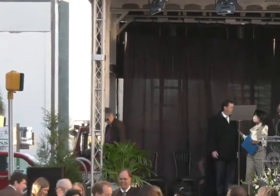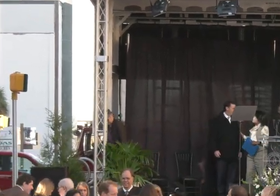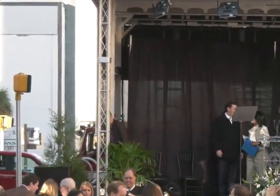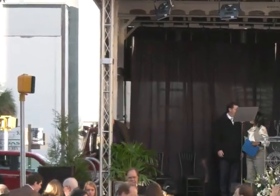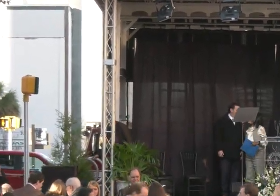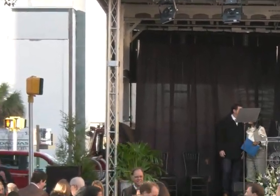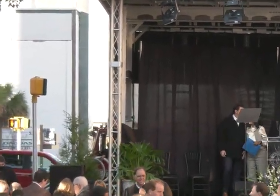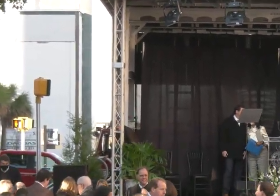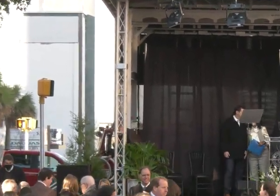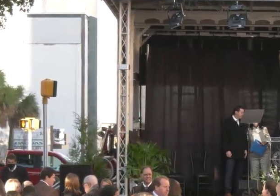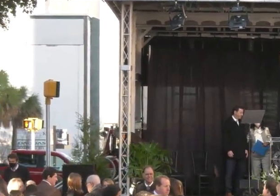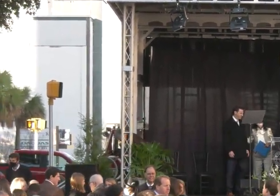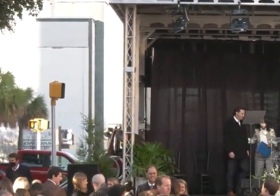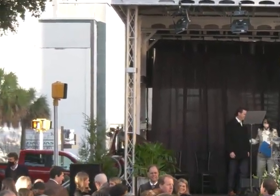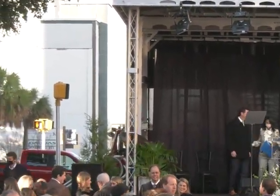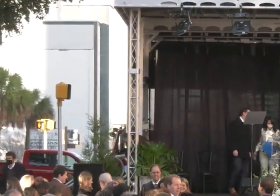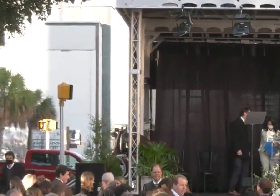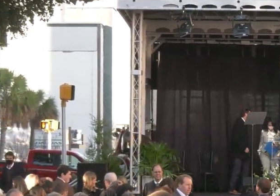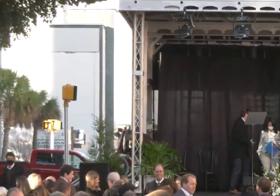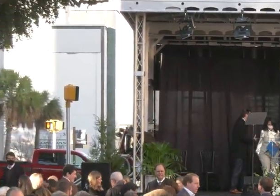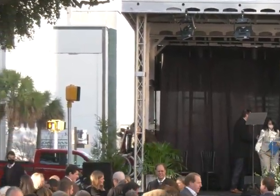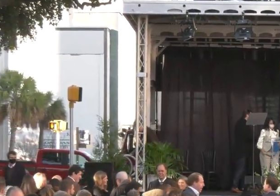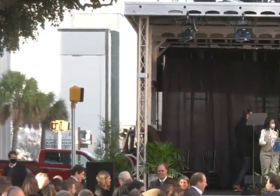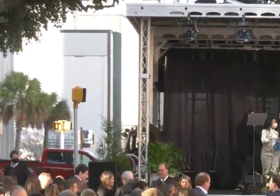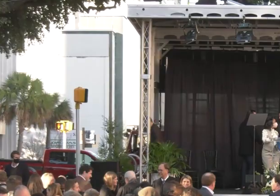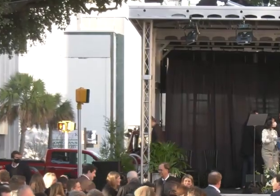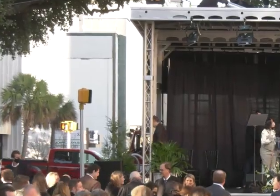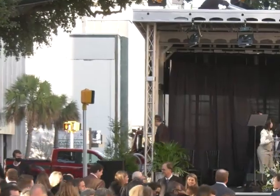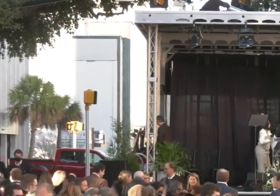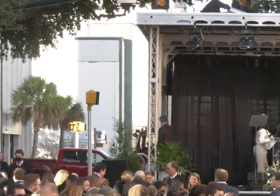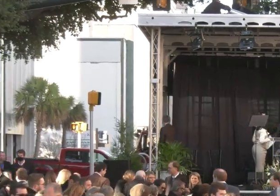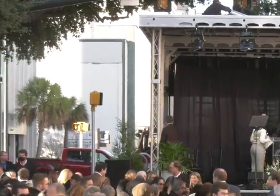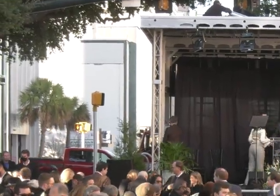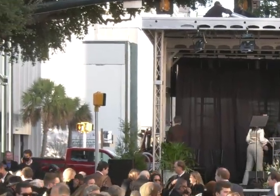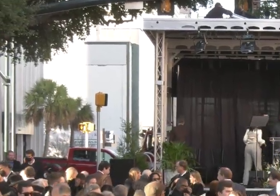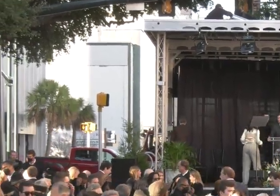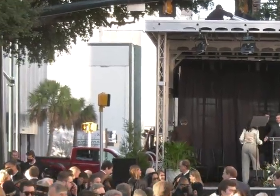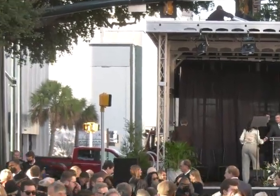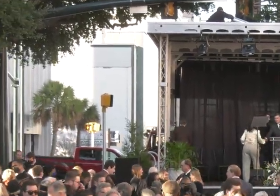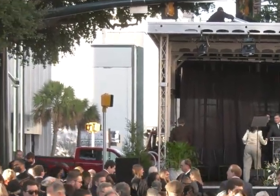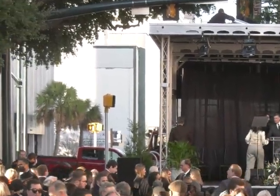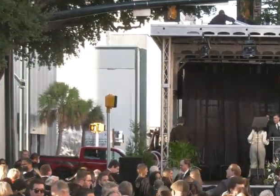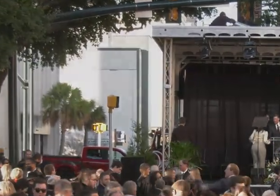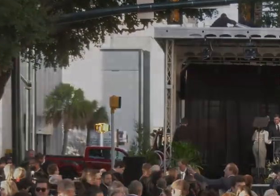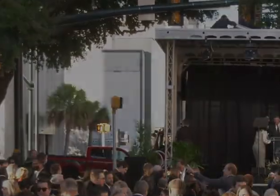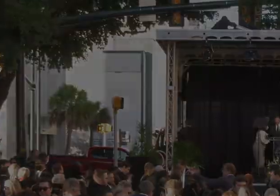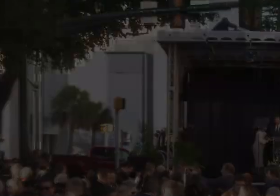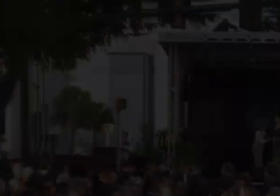With a little love and some tenderness.